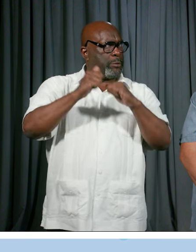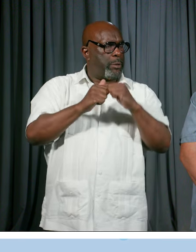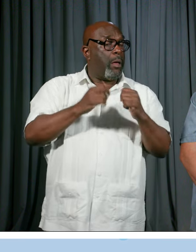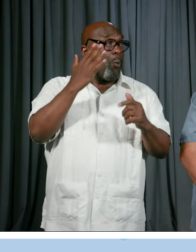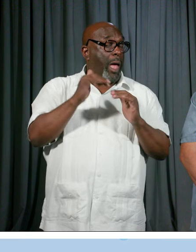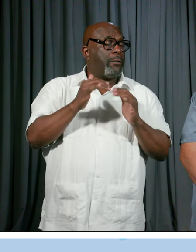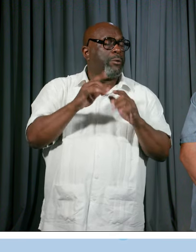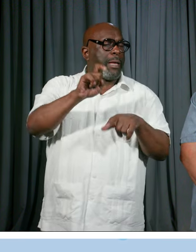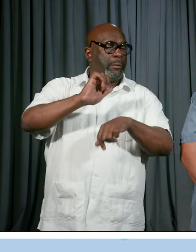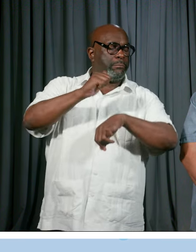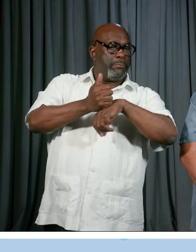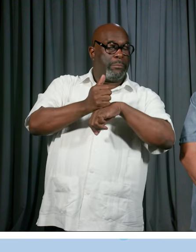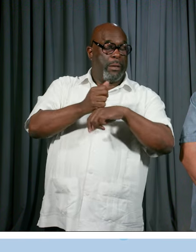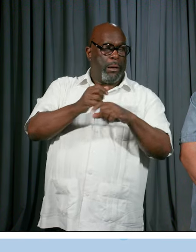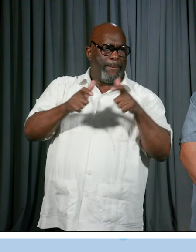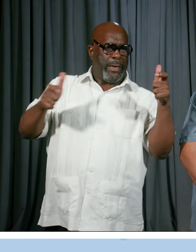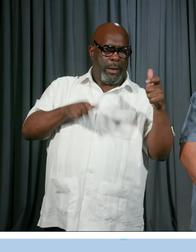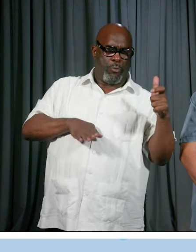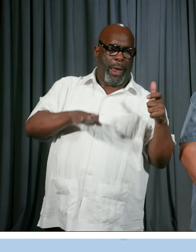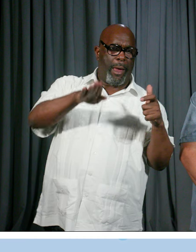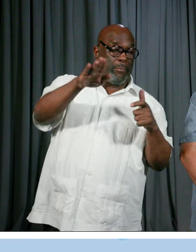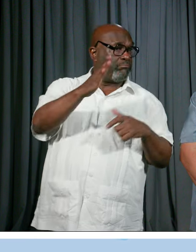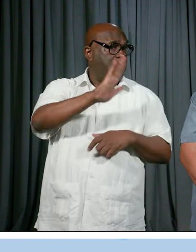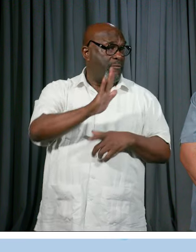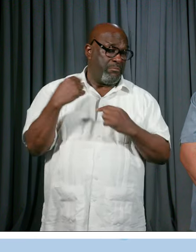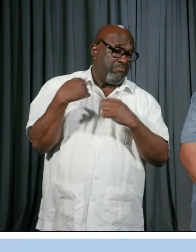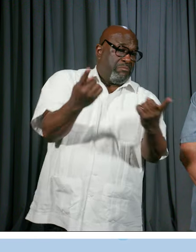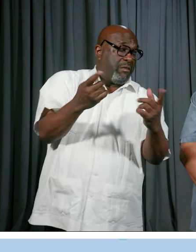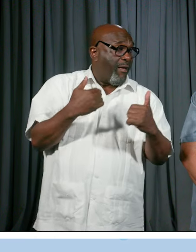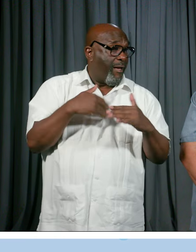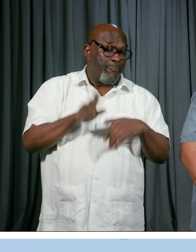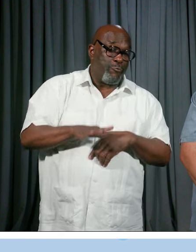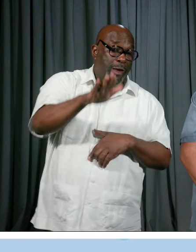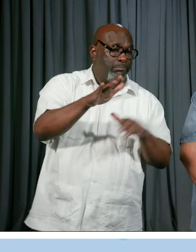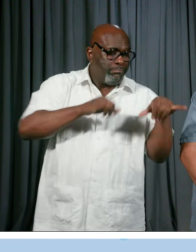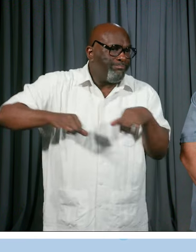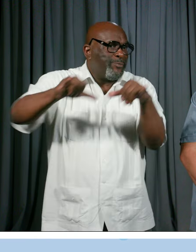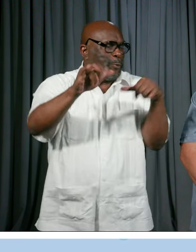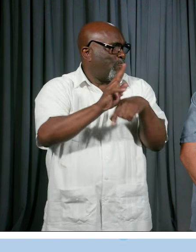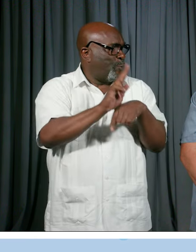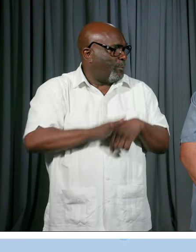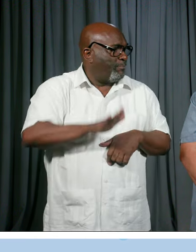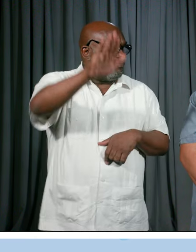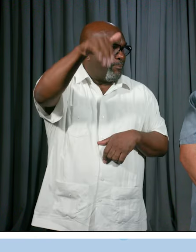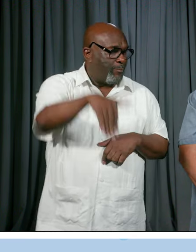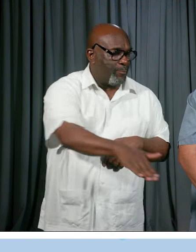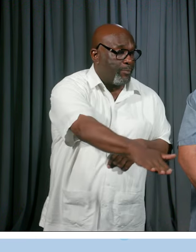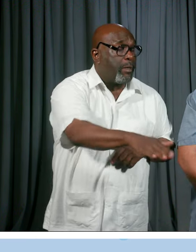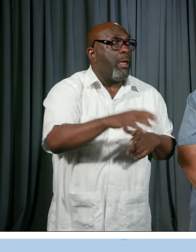we're building a huge ramp. There's never been a ramp to get to the floor before. This will be the first time that we have a ramp that everybody will be using the ramp to get up and down.